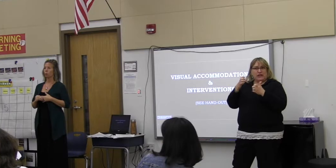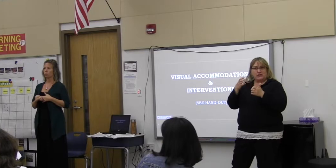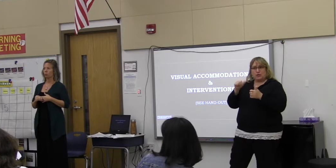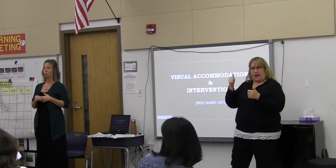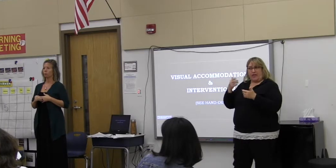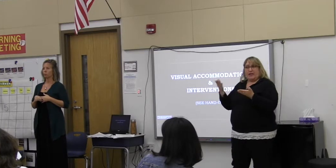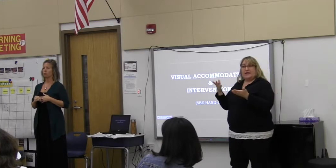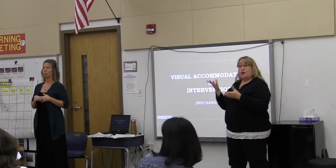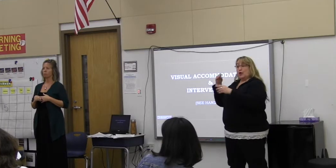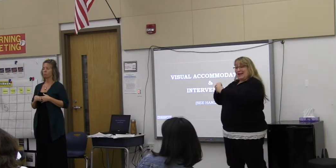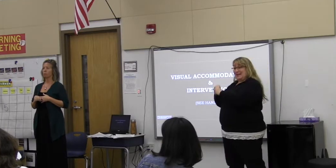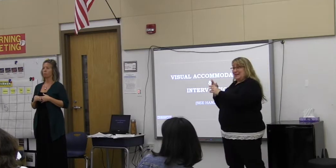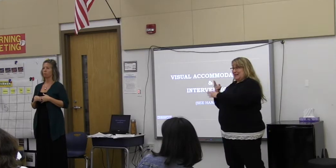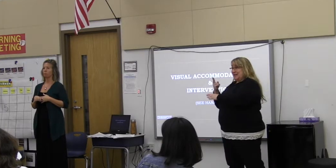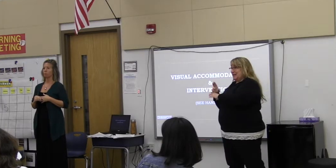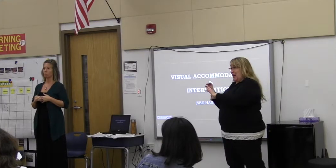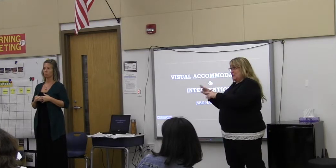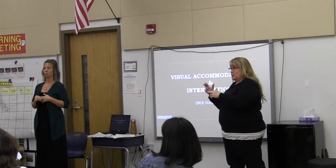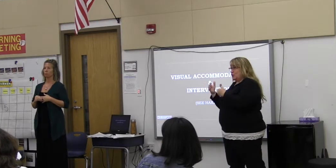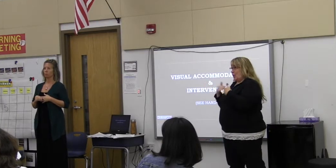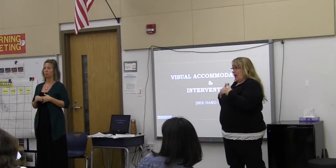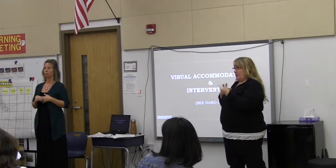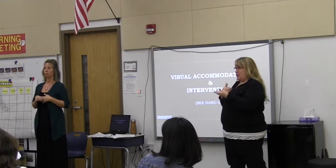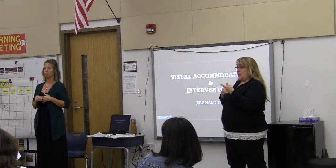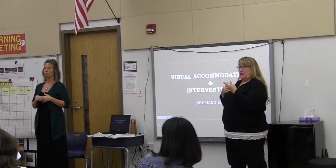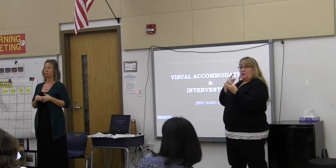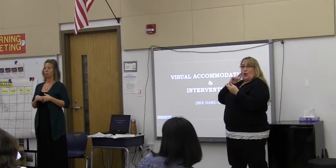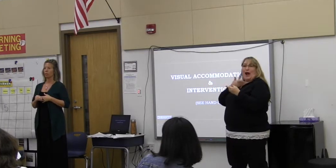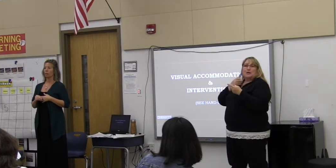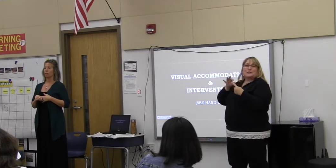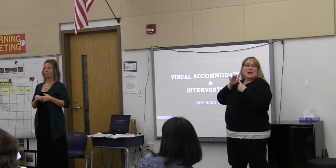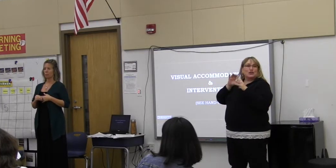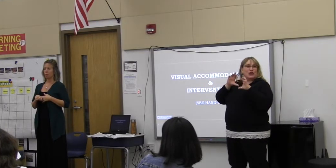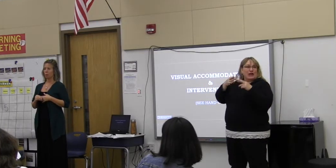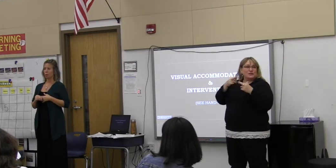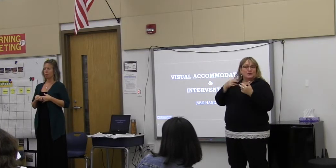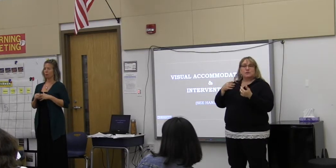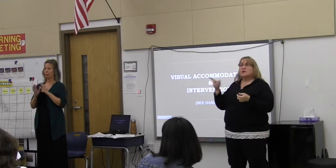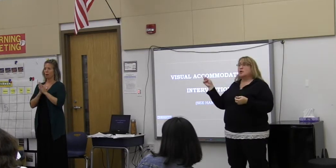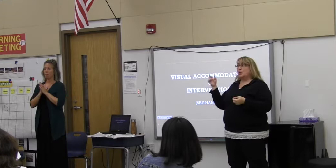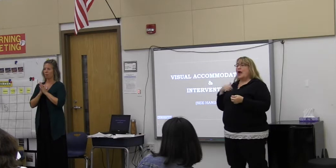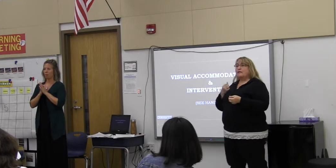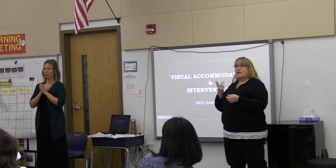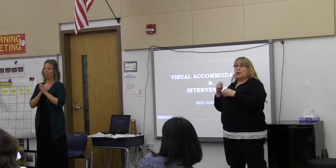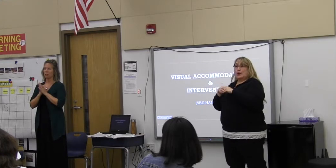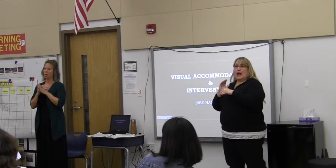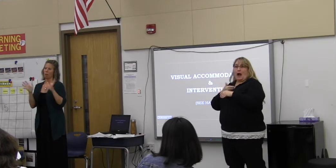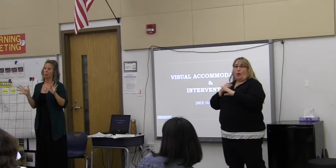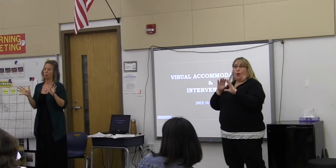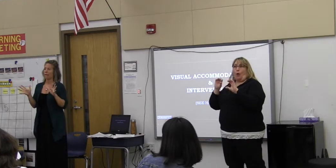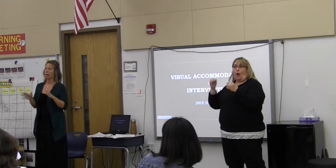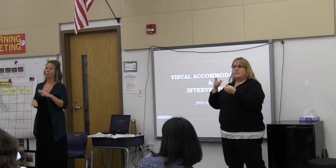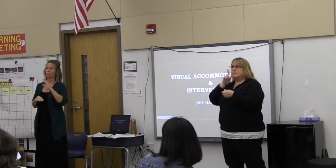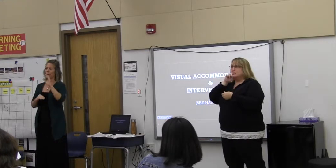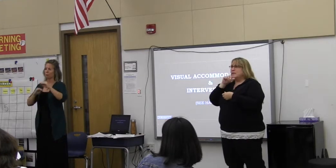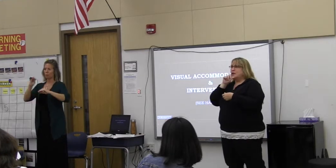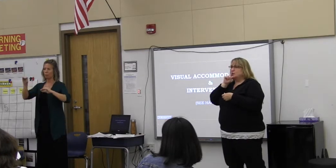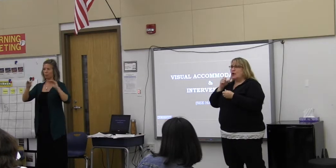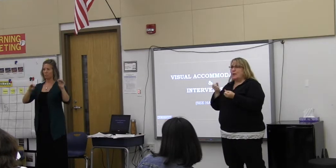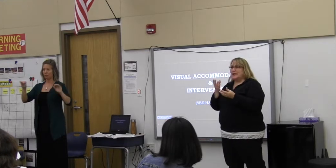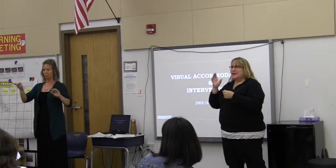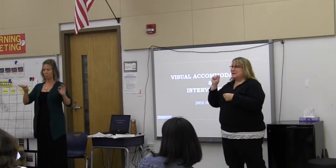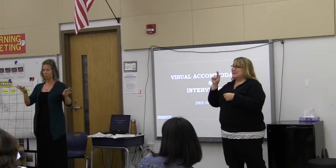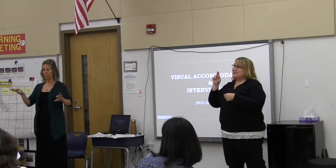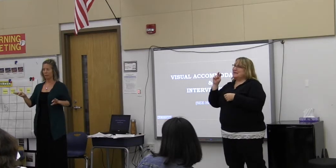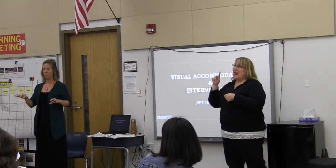things that help these kids that the special teachers could have in our classroom to? We do have a couple in our office. I'm not sure how many we have, but we probably wouldn't